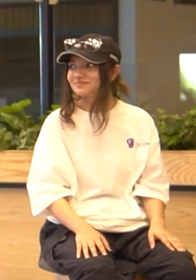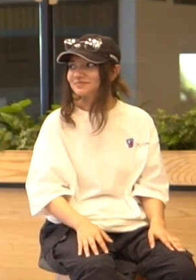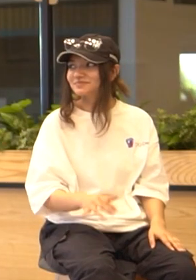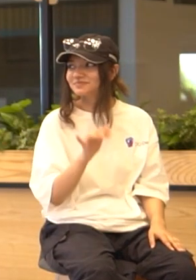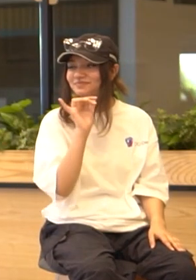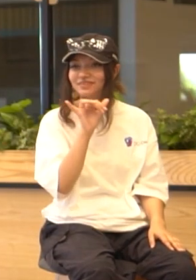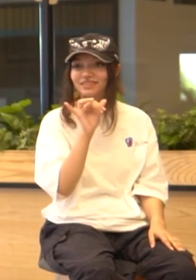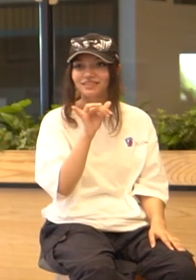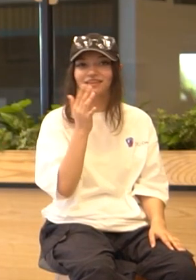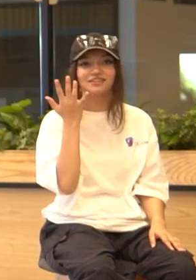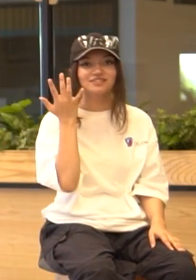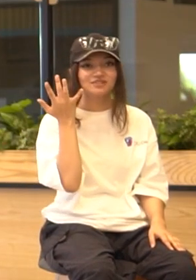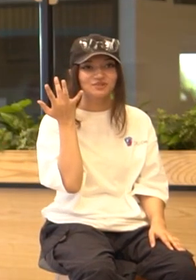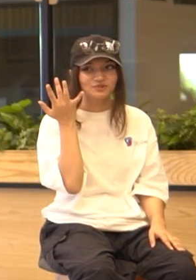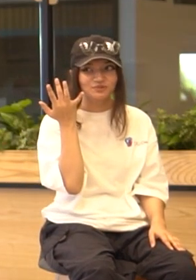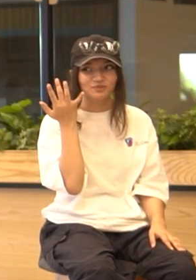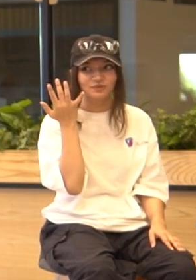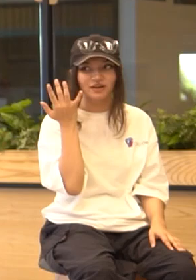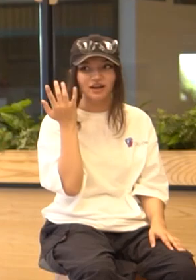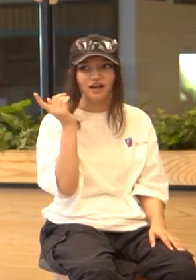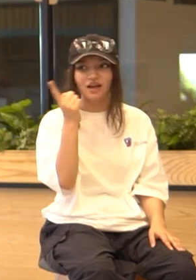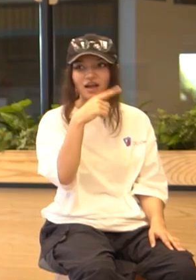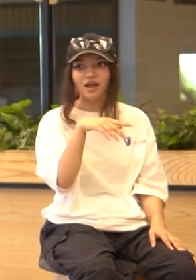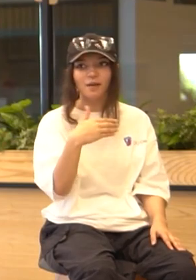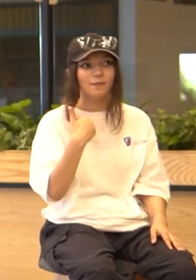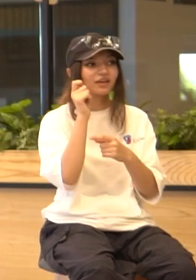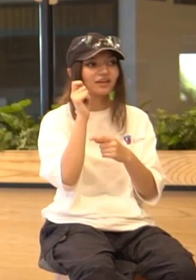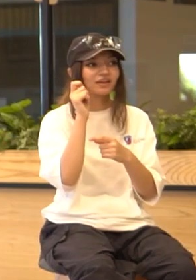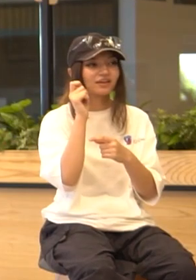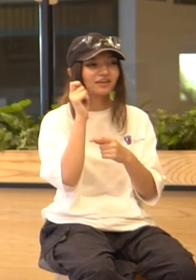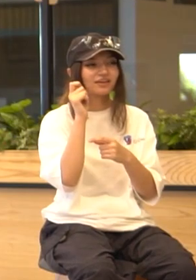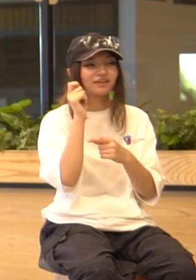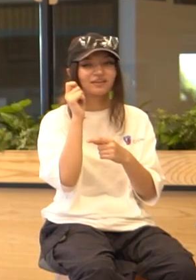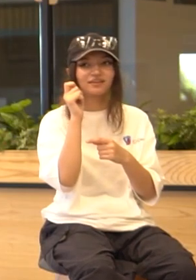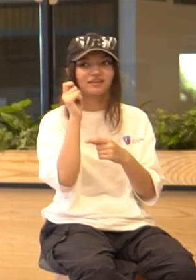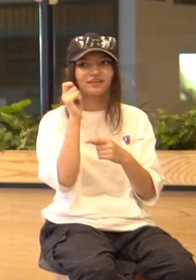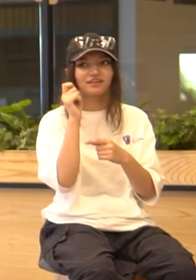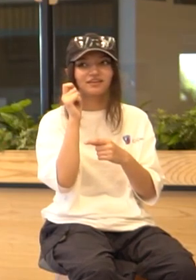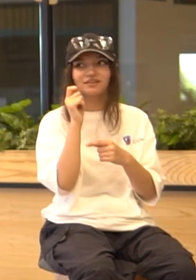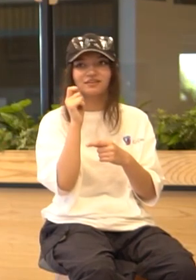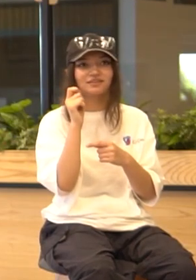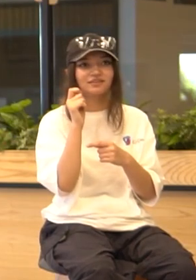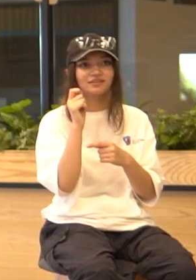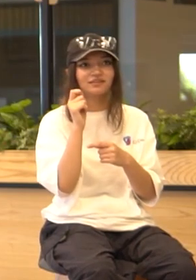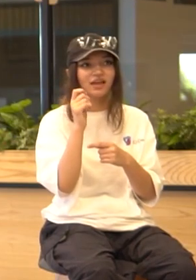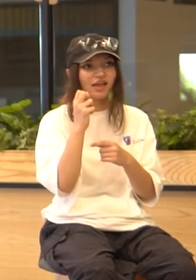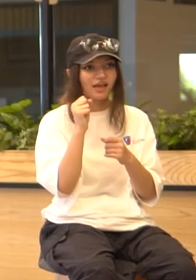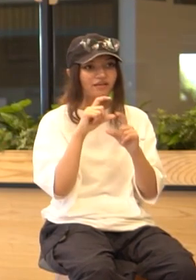this is why I put the cards out there. I hope you all have like gotten them. Seems like not everybody got the cards.